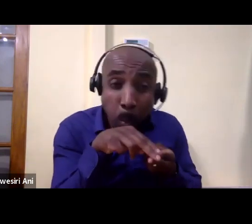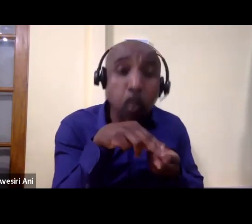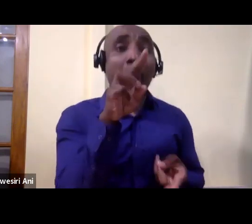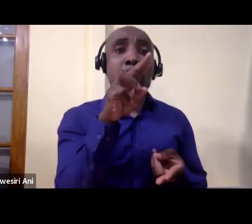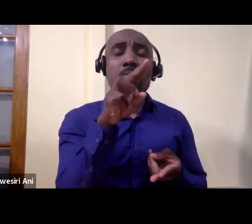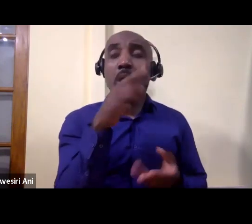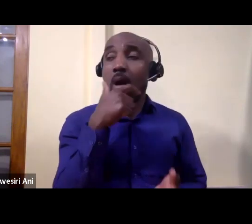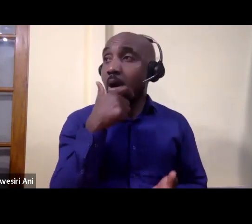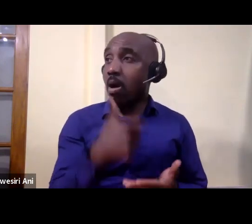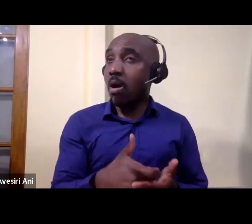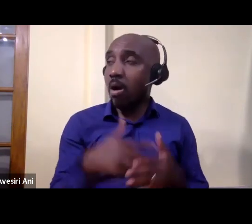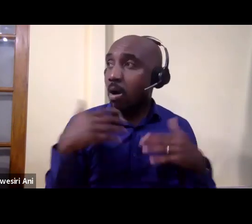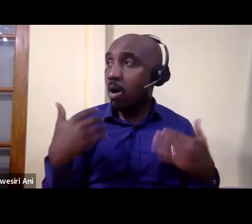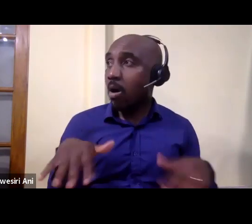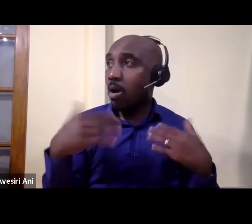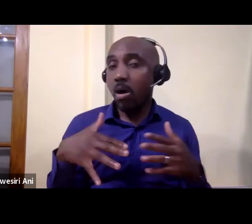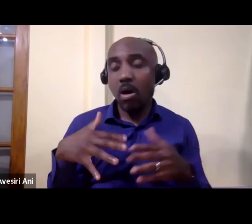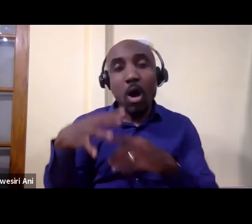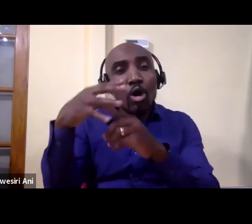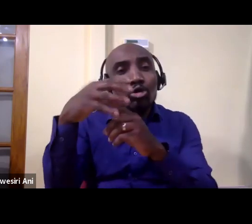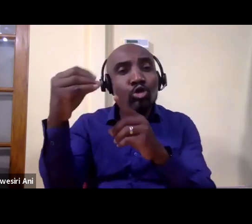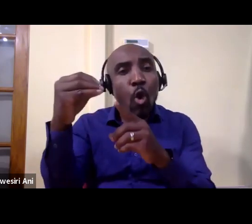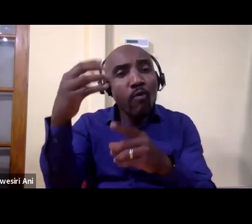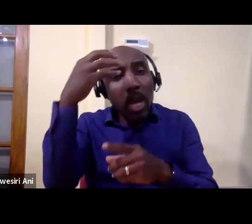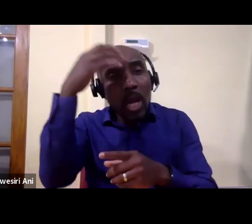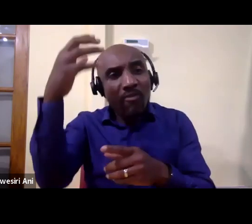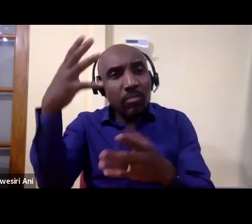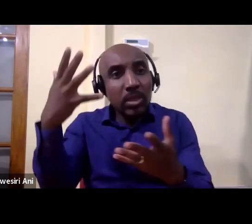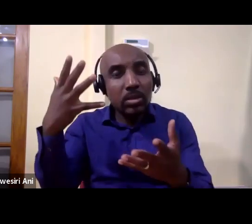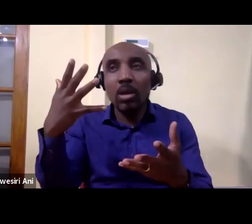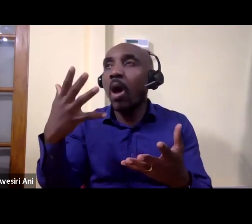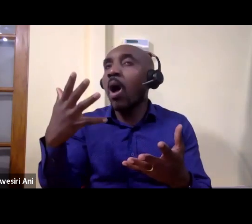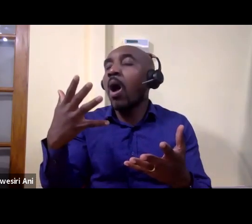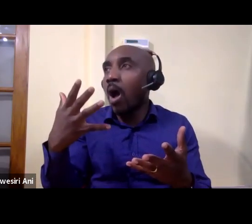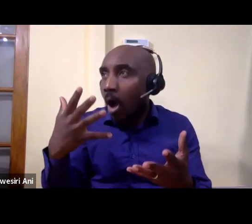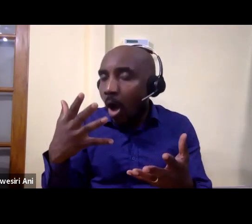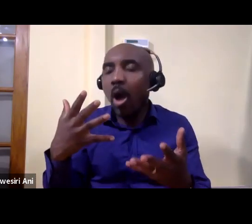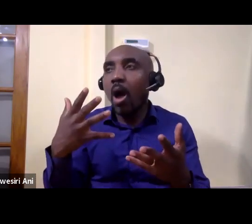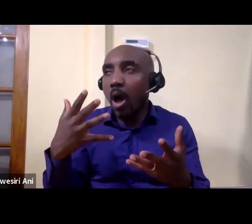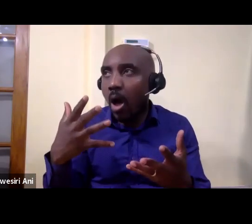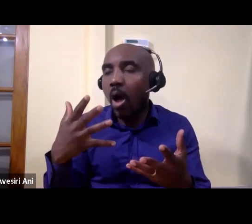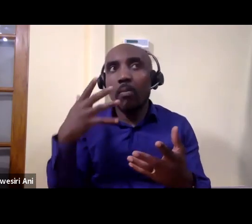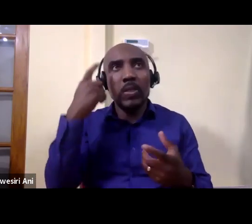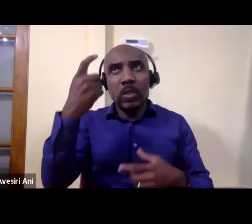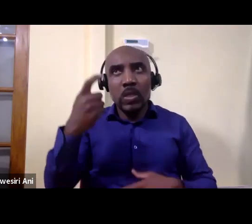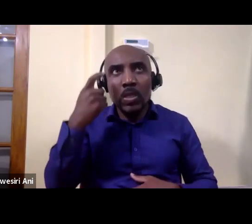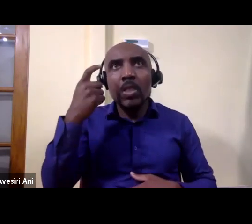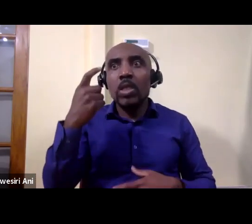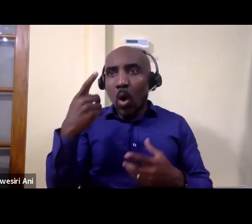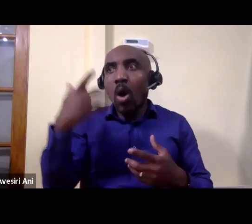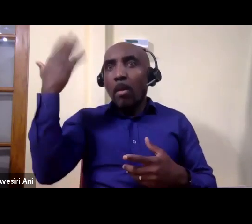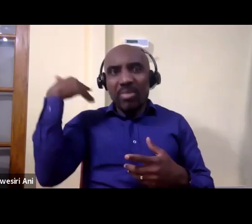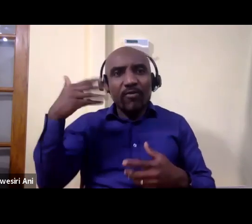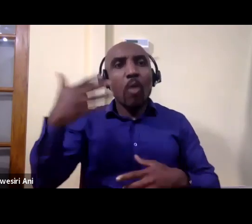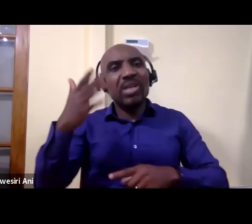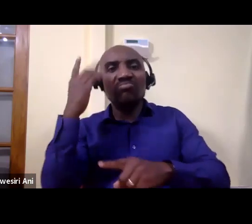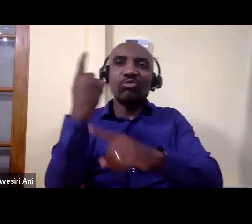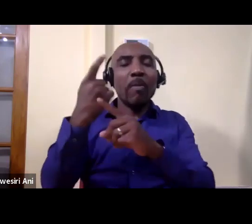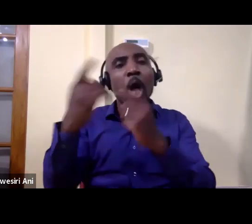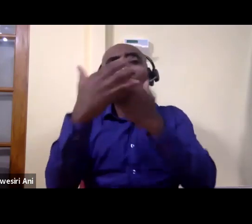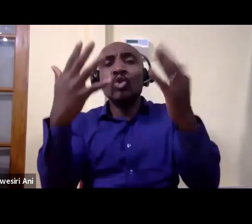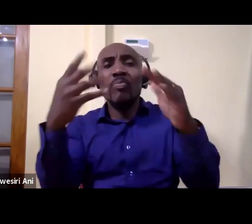forced even the Tories to walk back some of their toxic rhetoric on migration. It hasn't stopped them